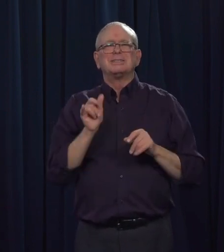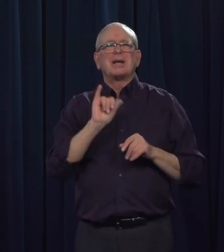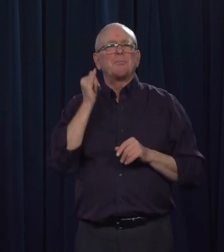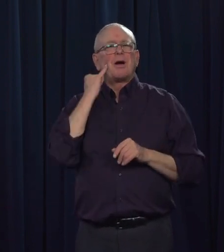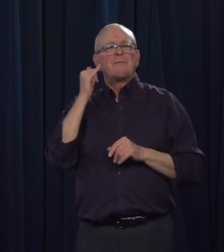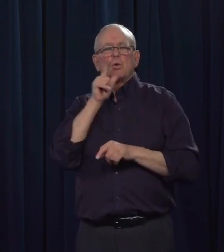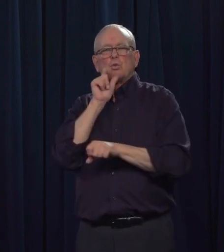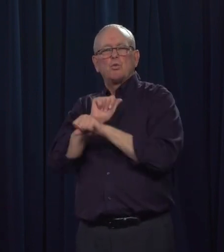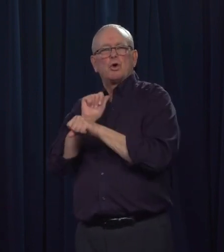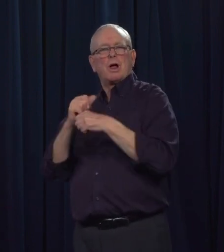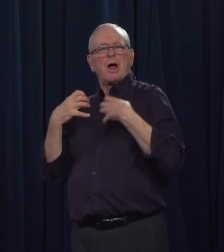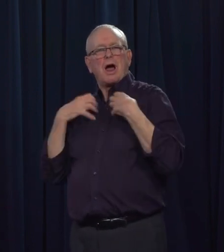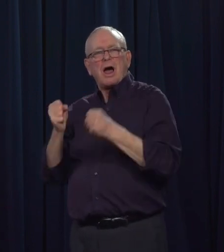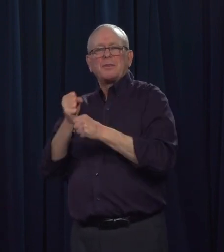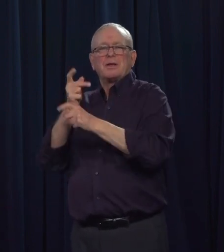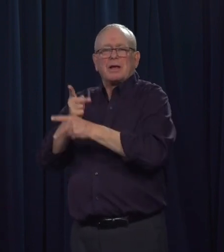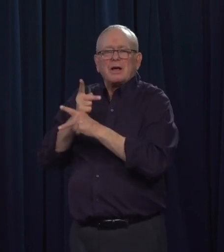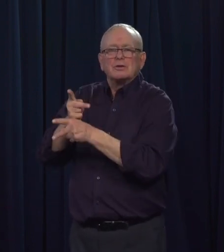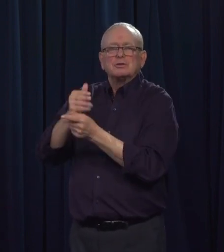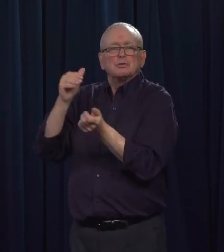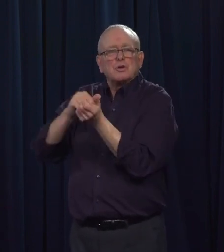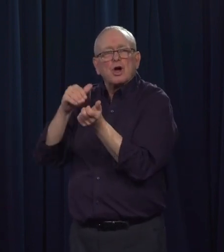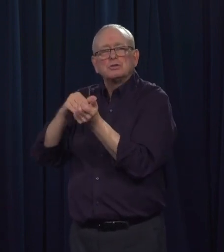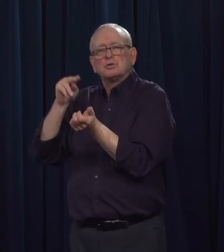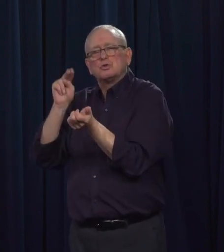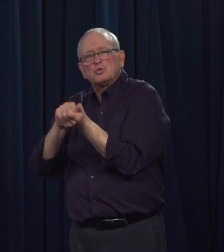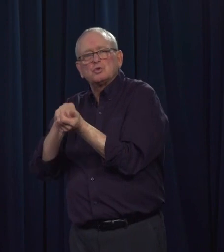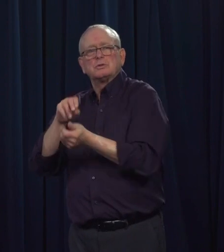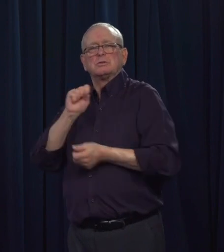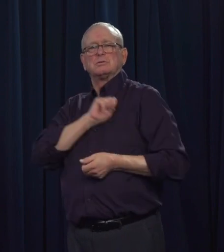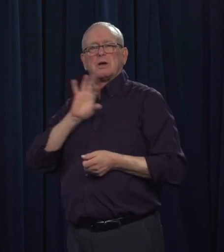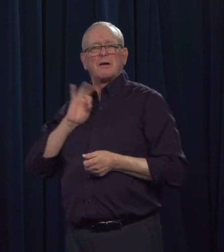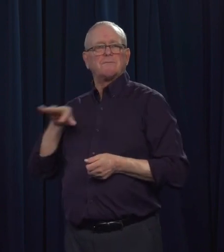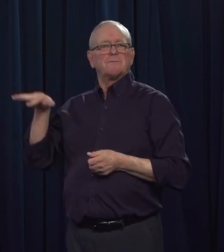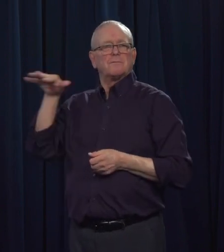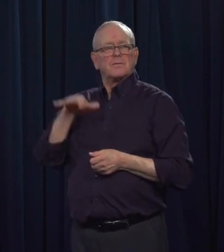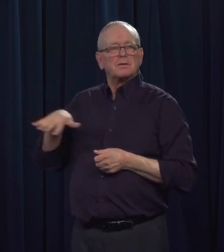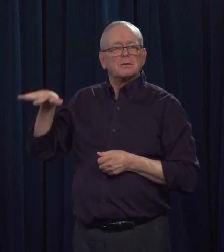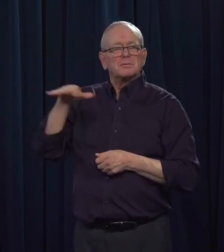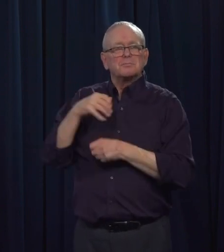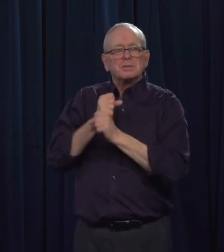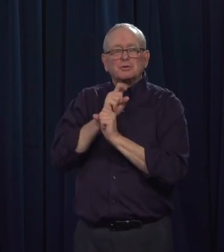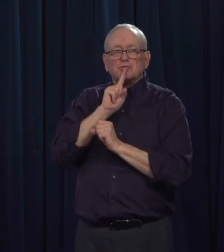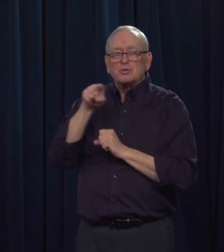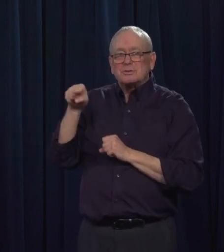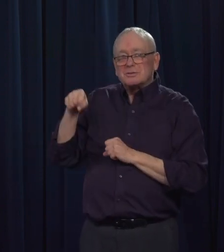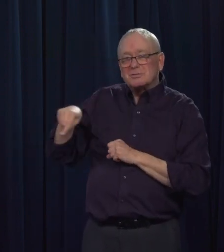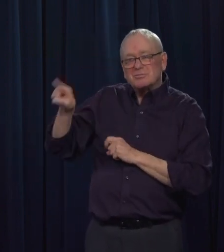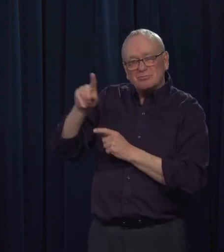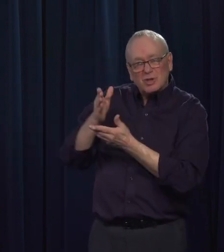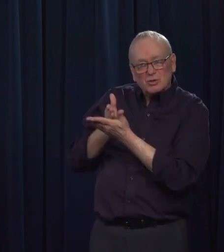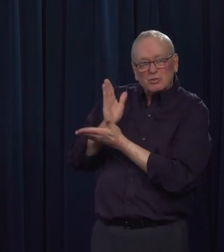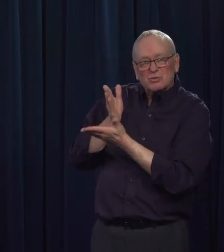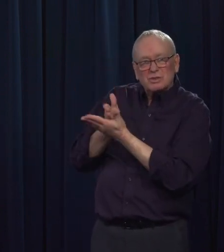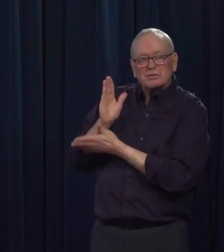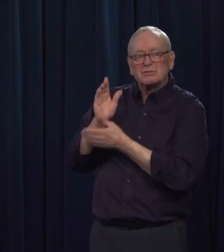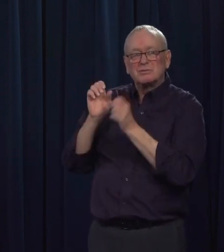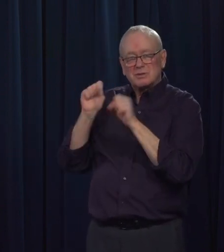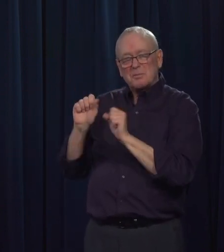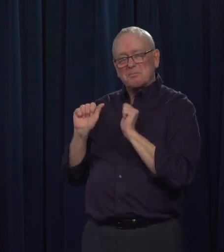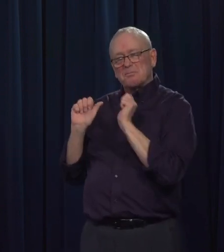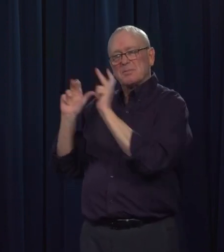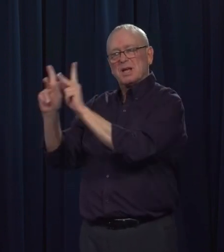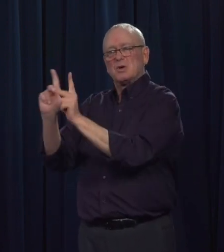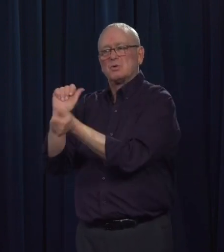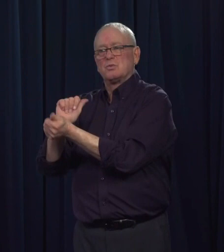in our communities. Dean? Two questions, if I may. First, Premier Kenny this morning referenced, he said the Snowbird return season